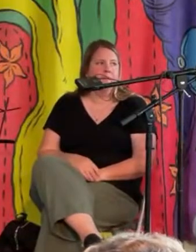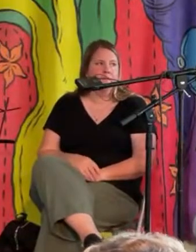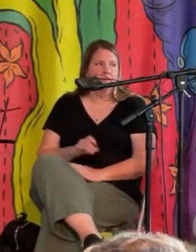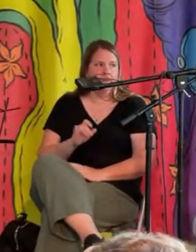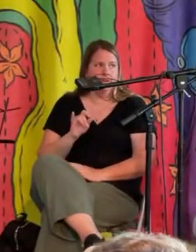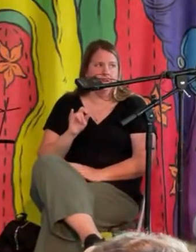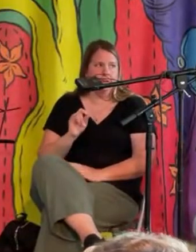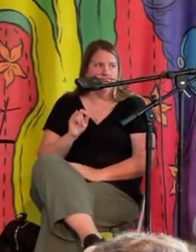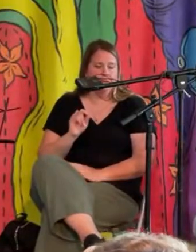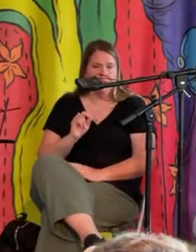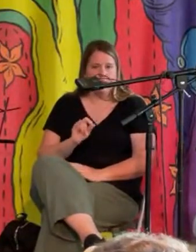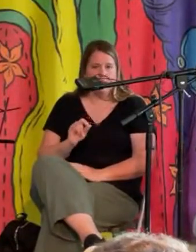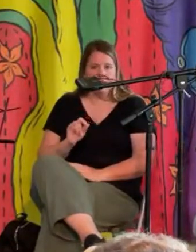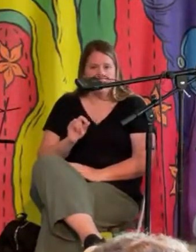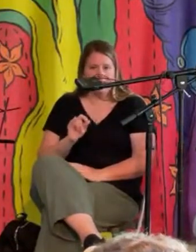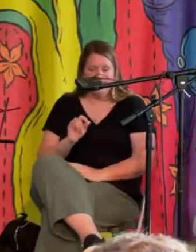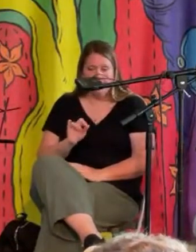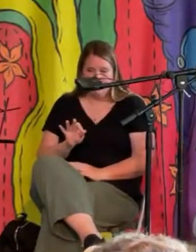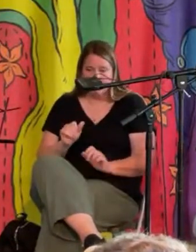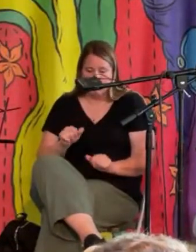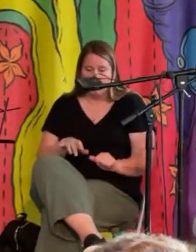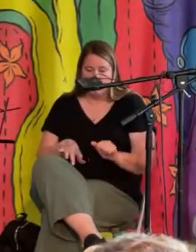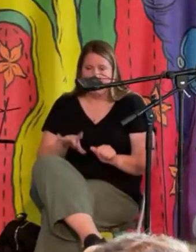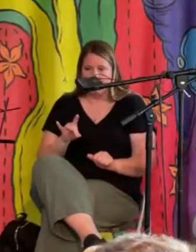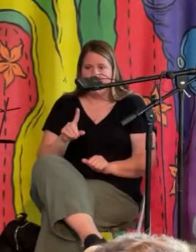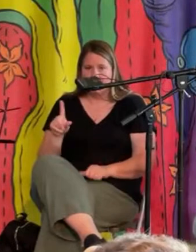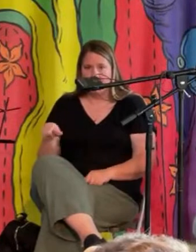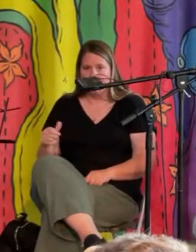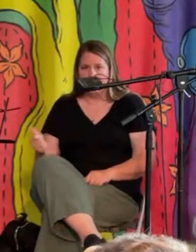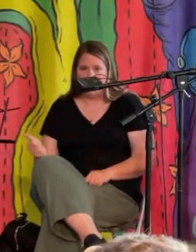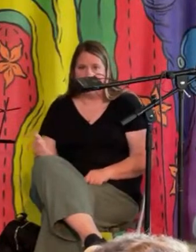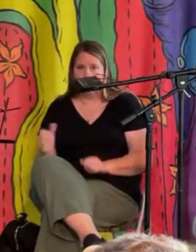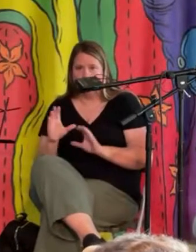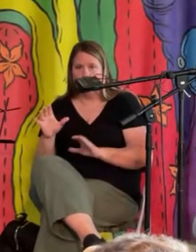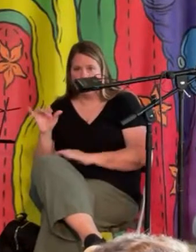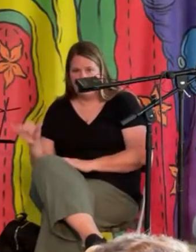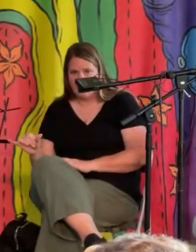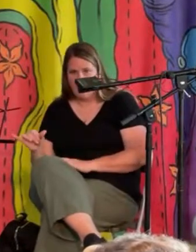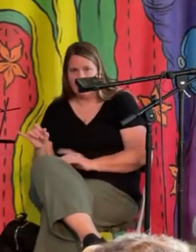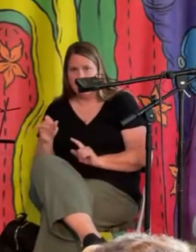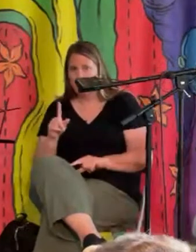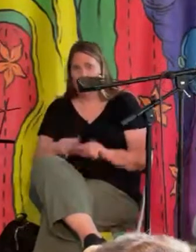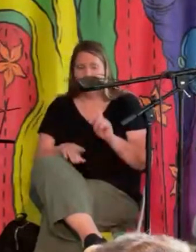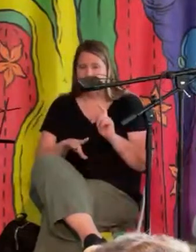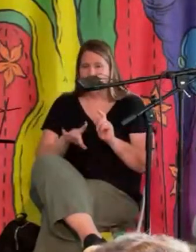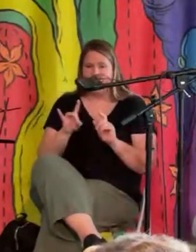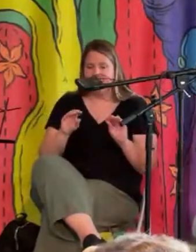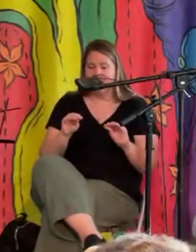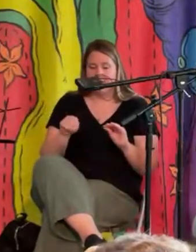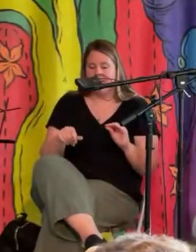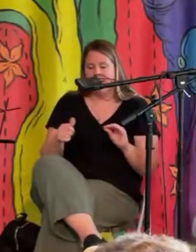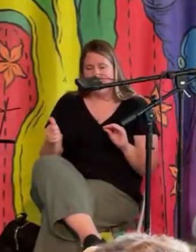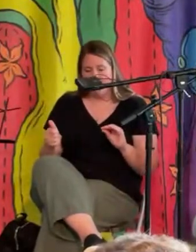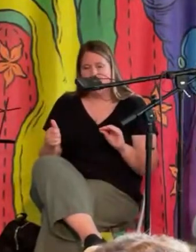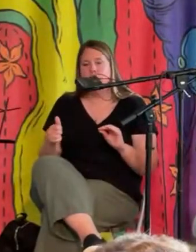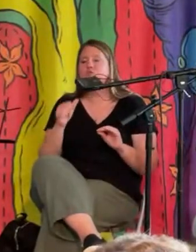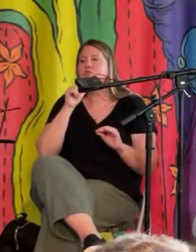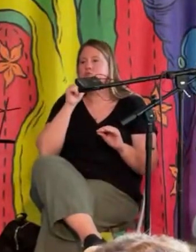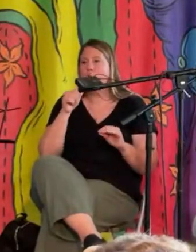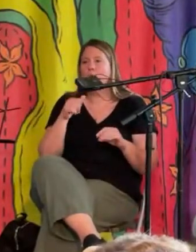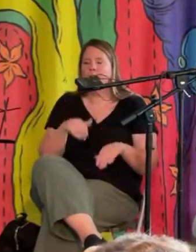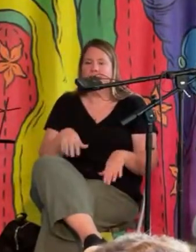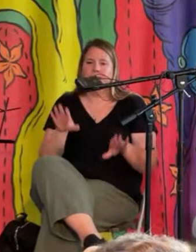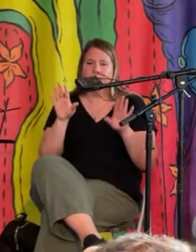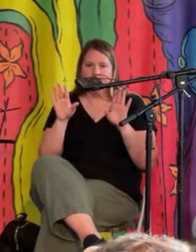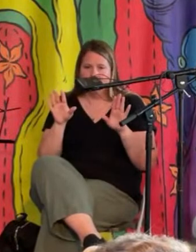if you can find something else, do that thing. And if you can't find anything else, don't give up. It's